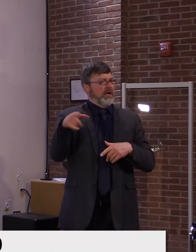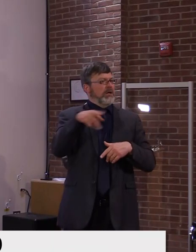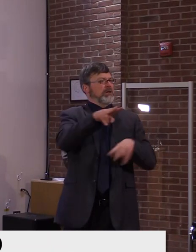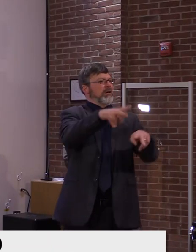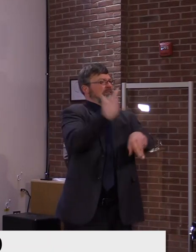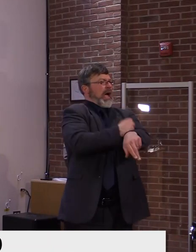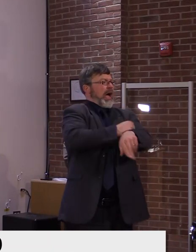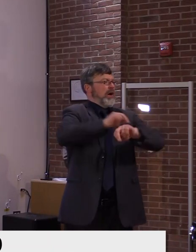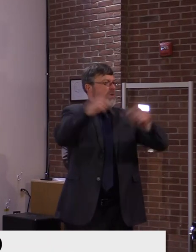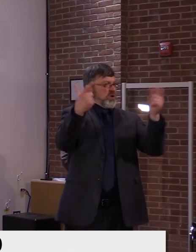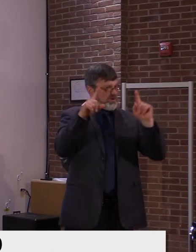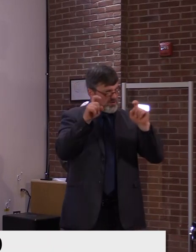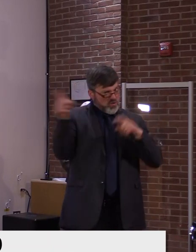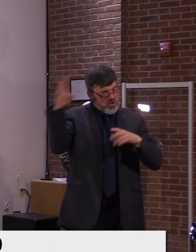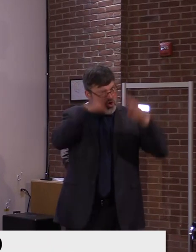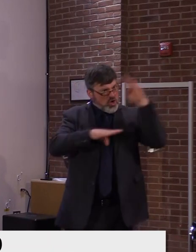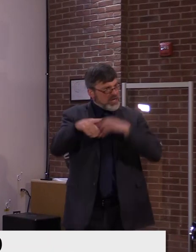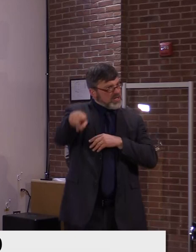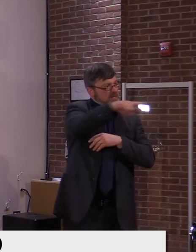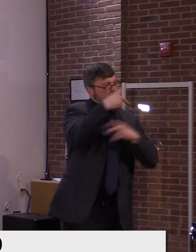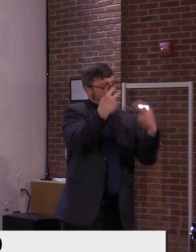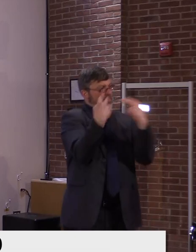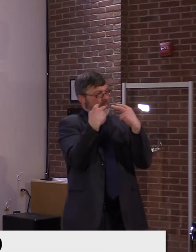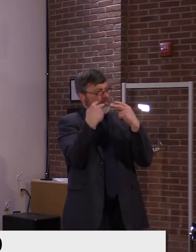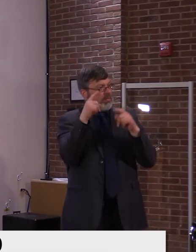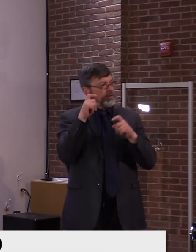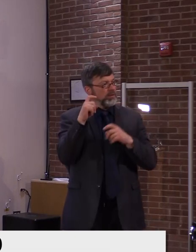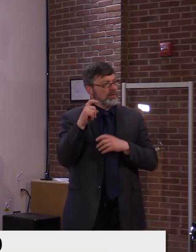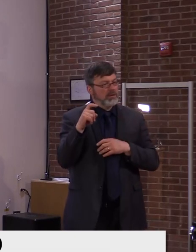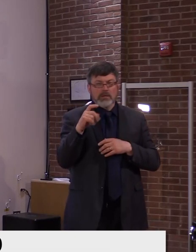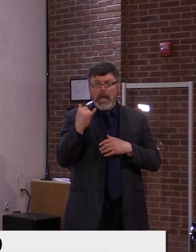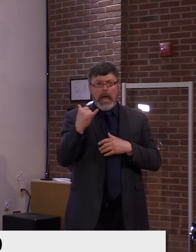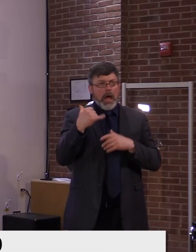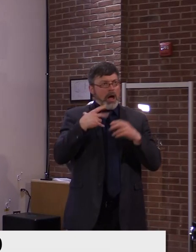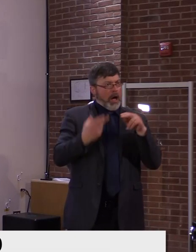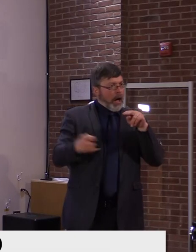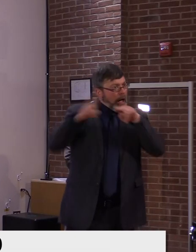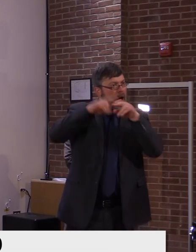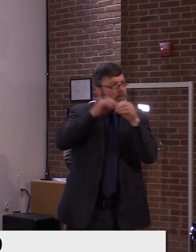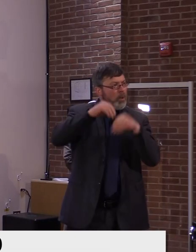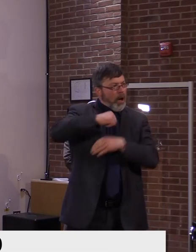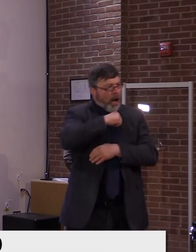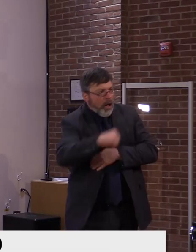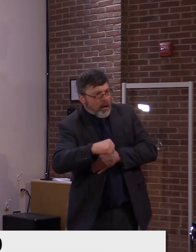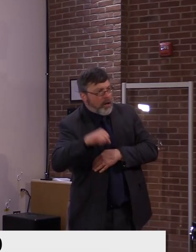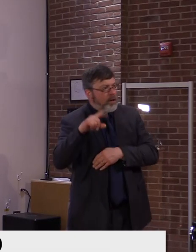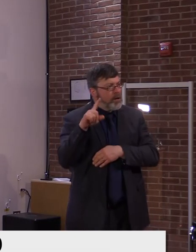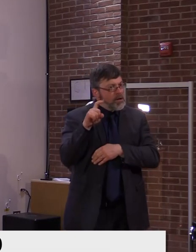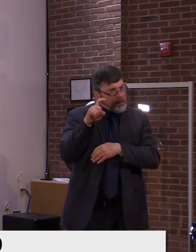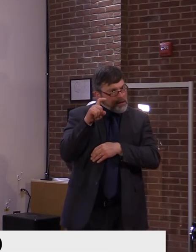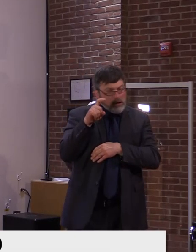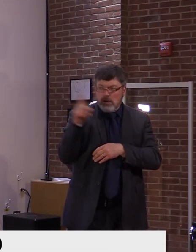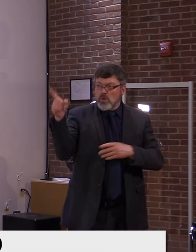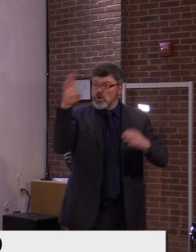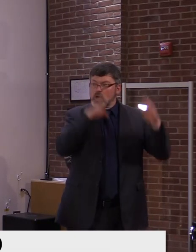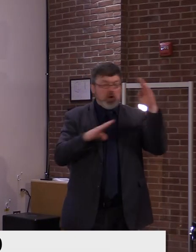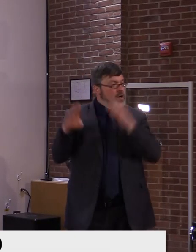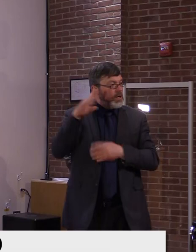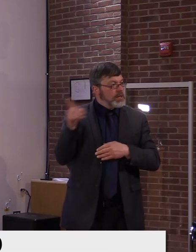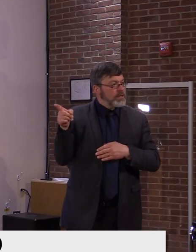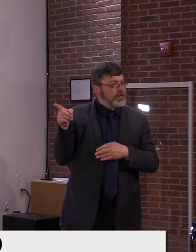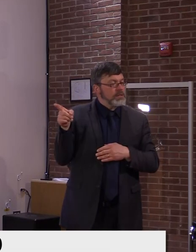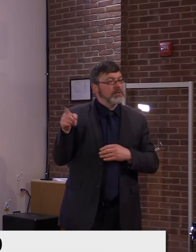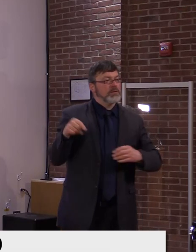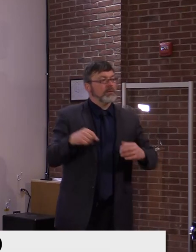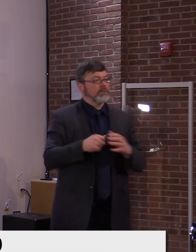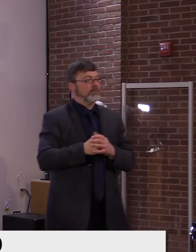have a reason to be concerned since these were developed so quickly just because of this one obstacle? Well, you